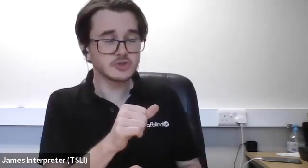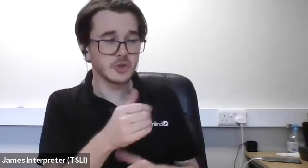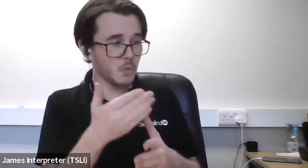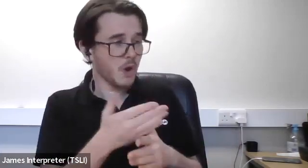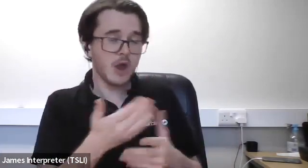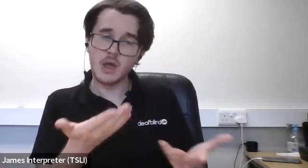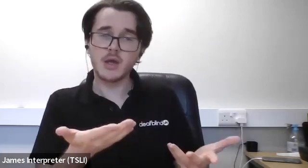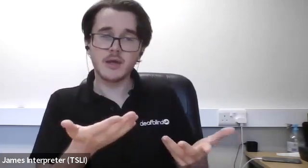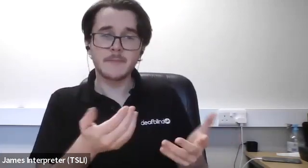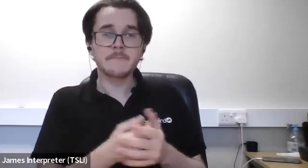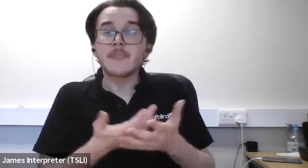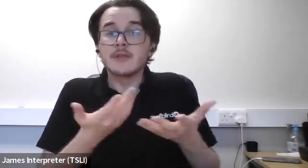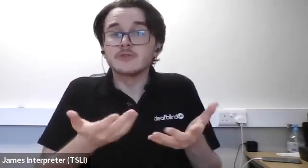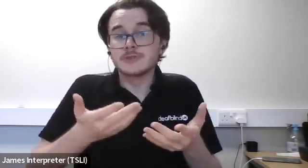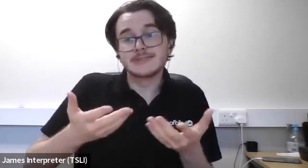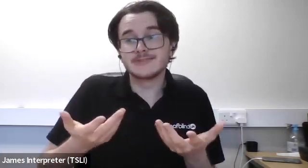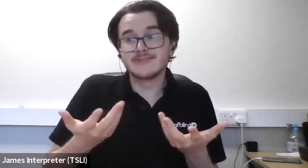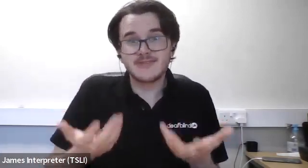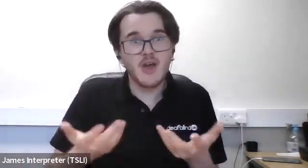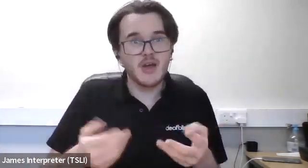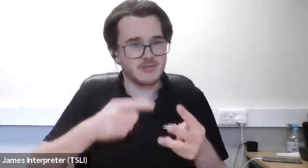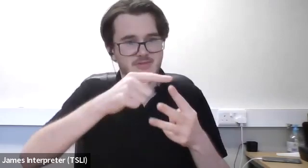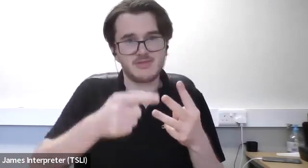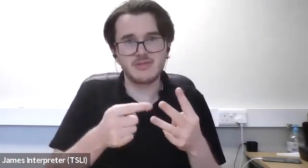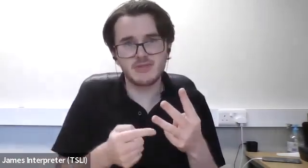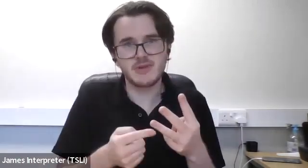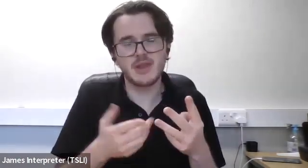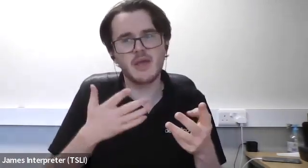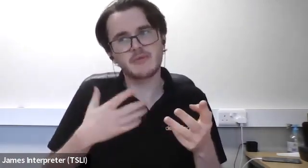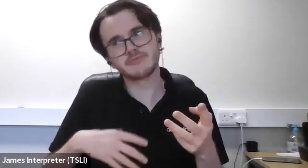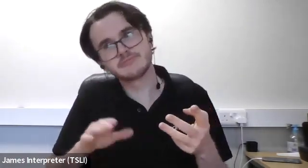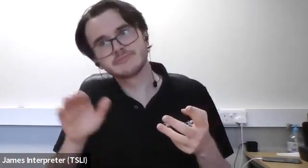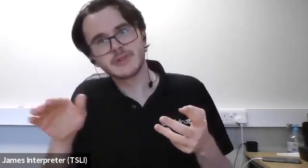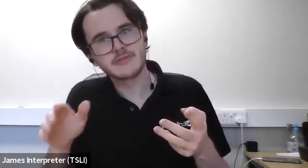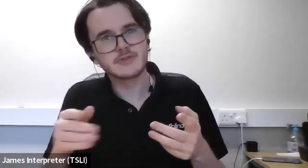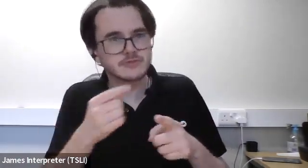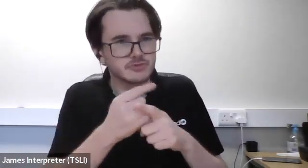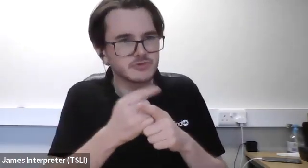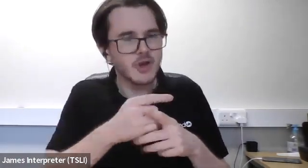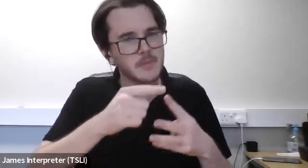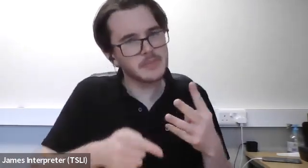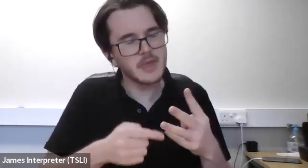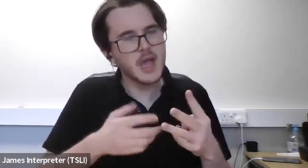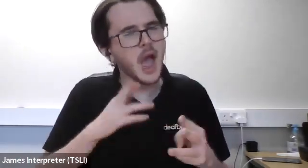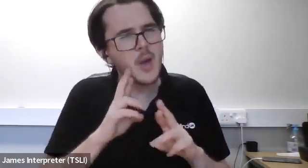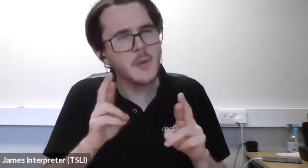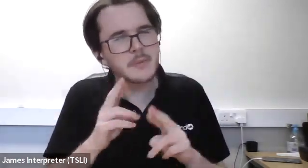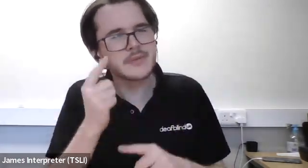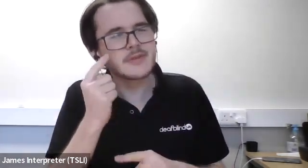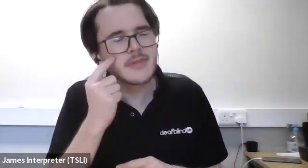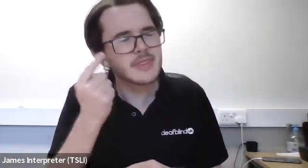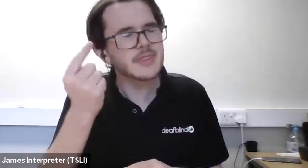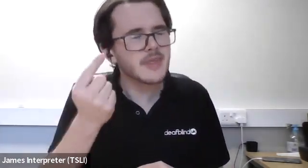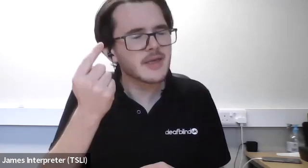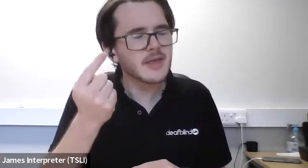when we discuss together the three key themes in more detail in a few minutes' time, I hope you'll be able to think of ways